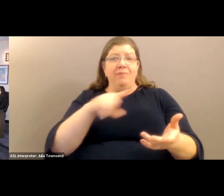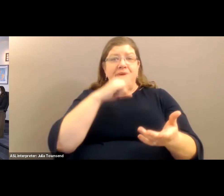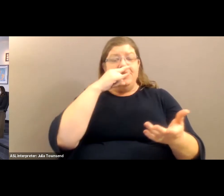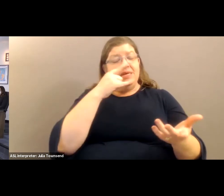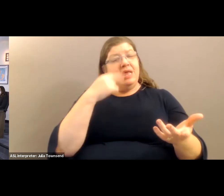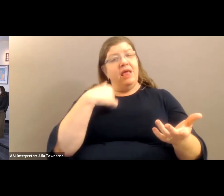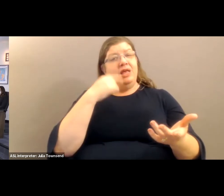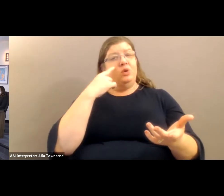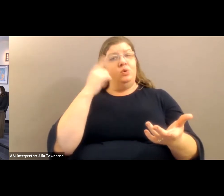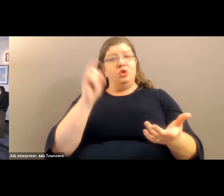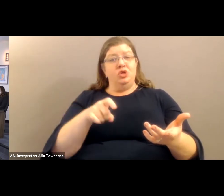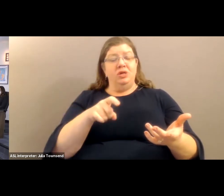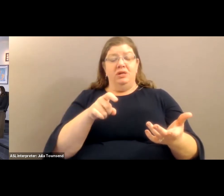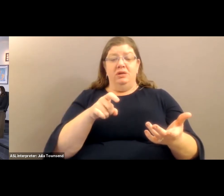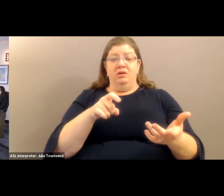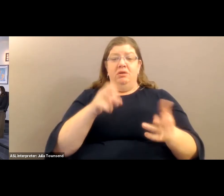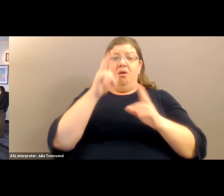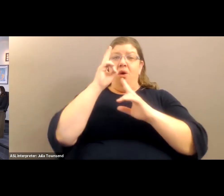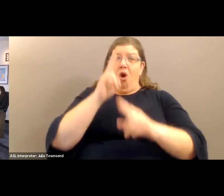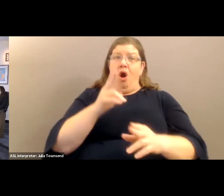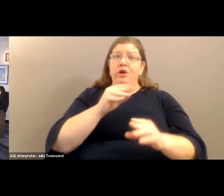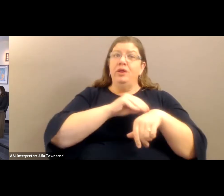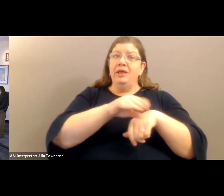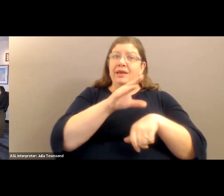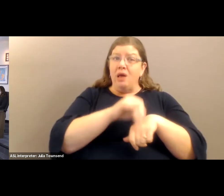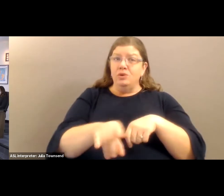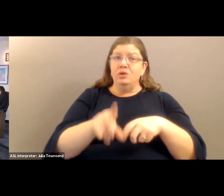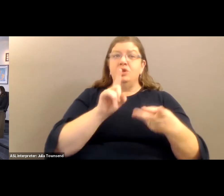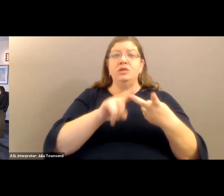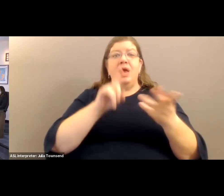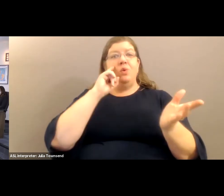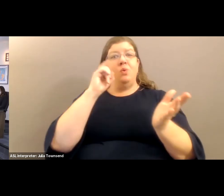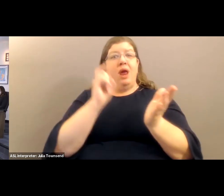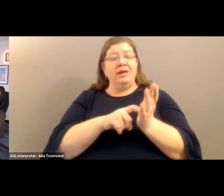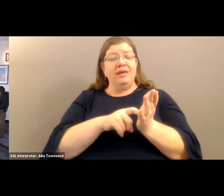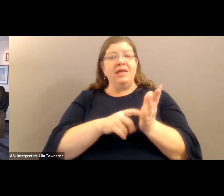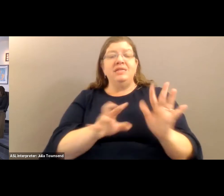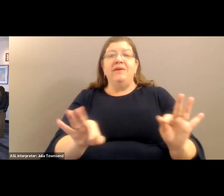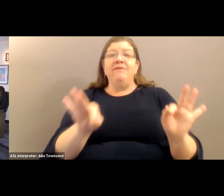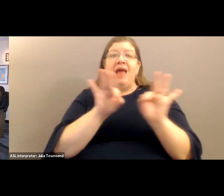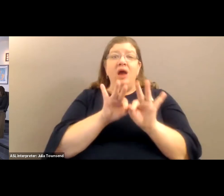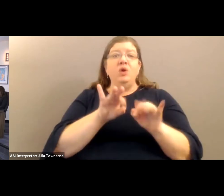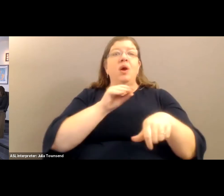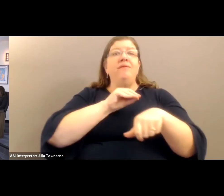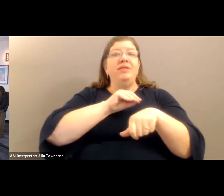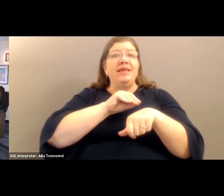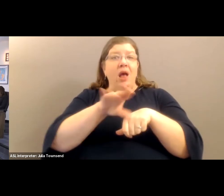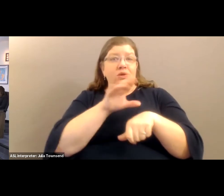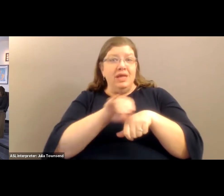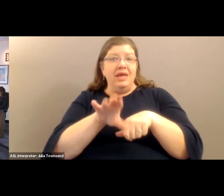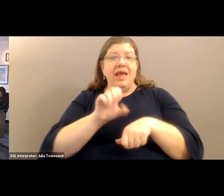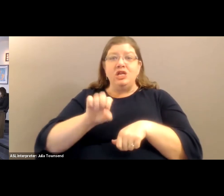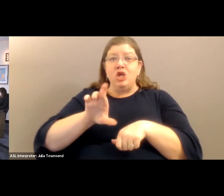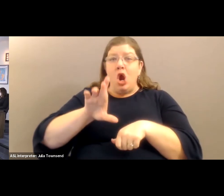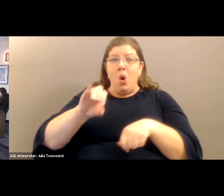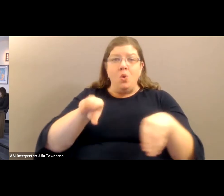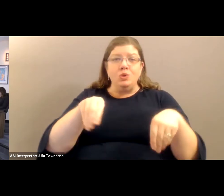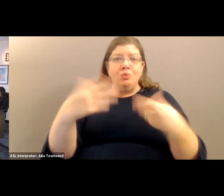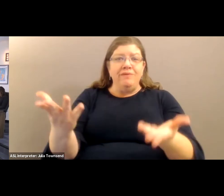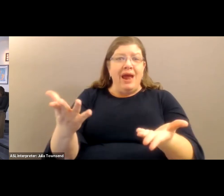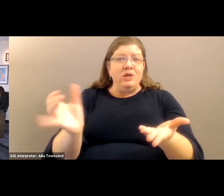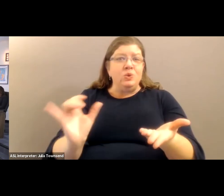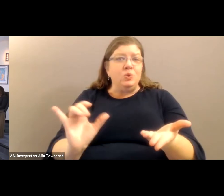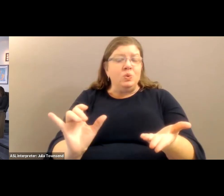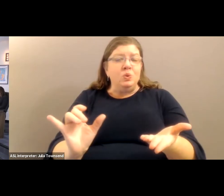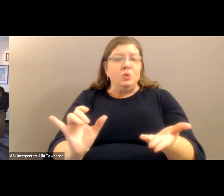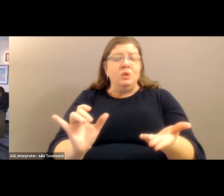think you should not only honor the counselors, but recognize the value of the counseling that the SROs provided.